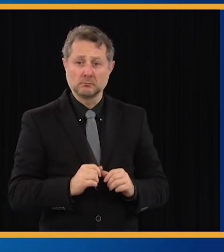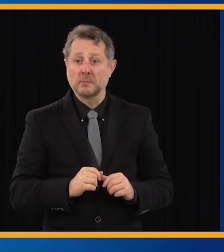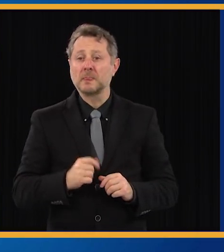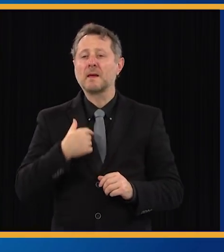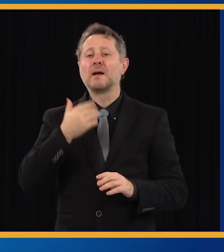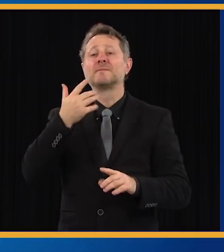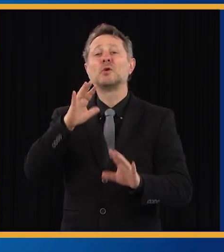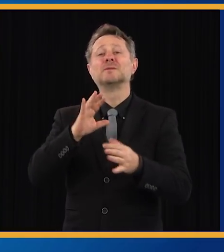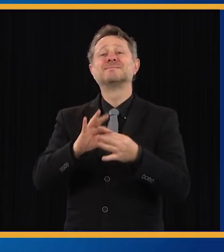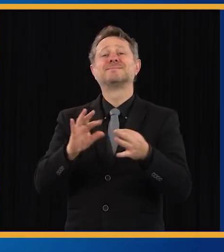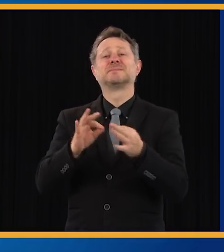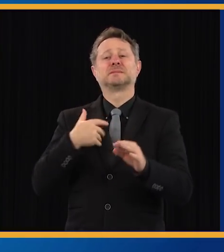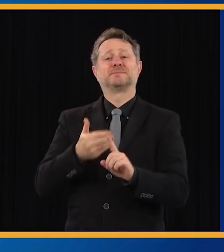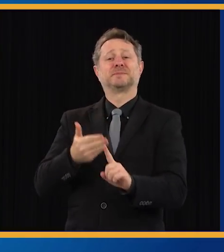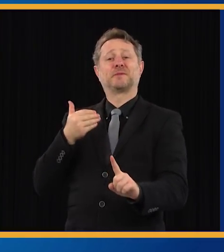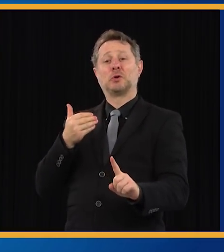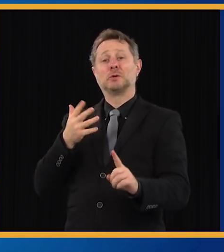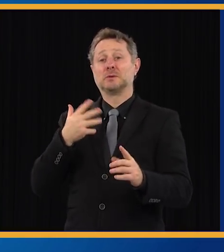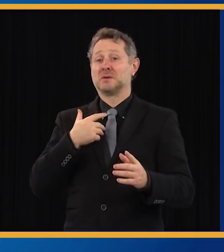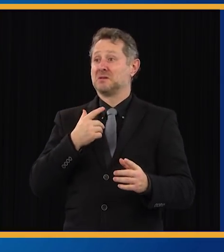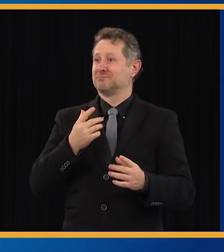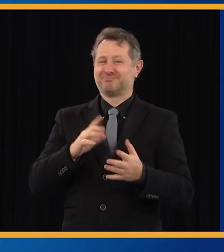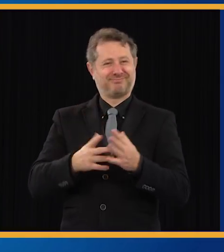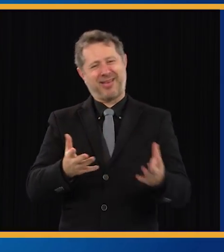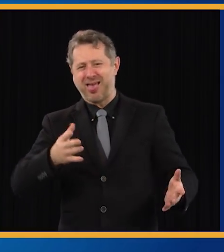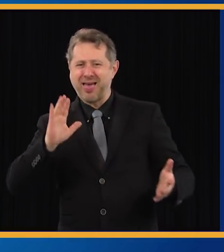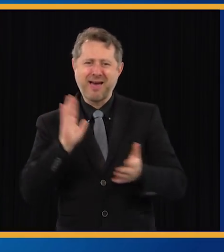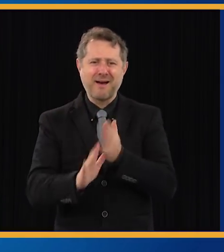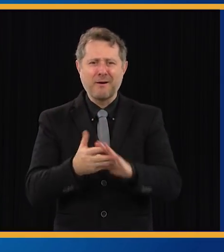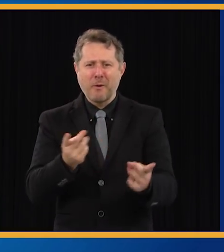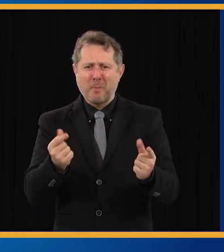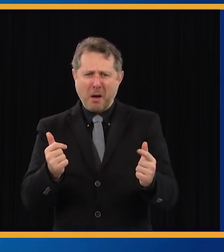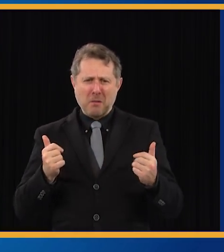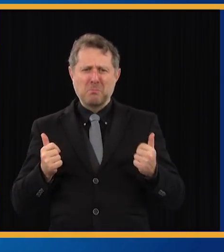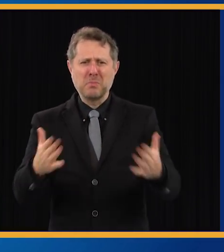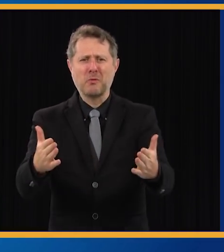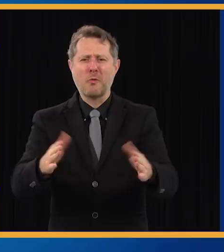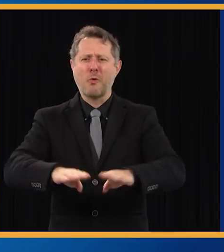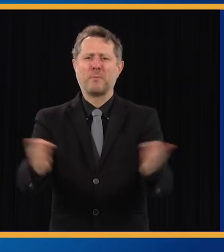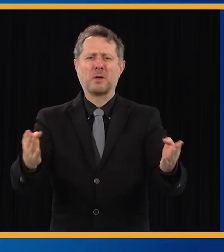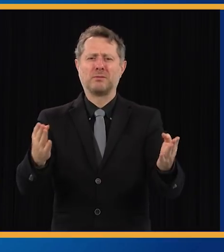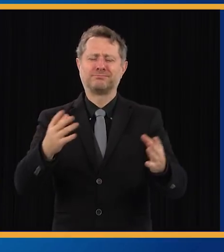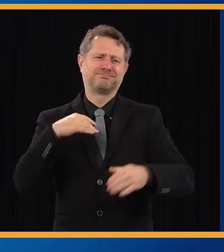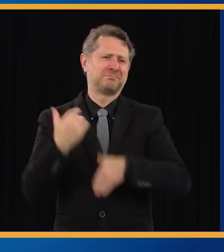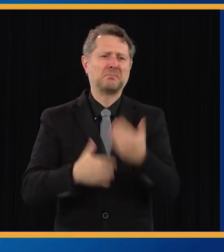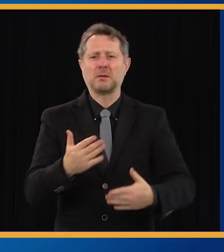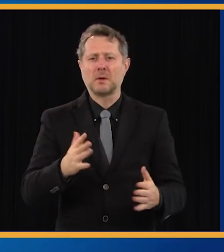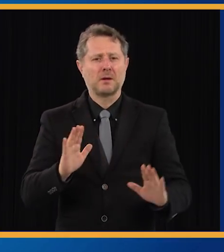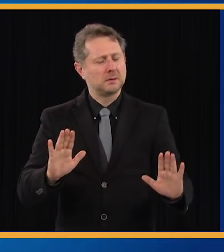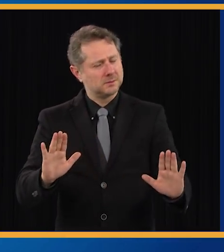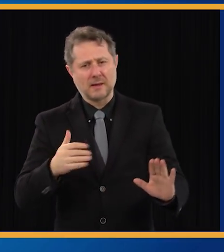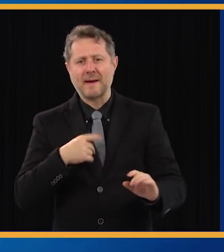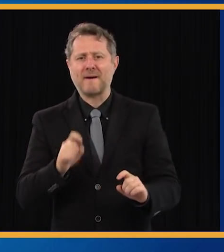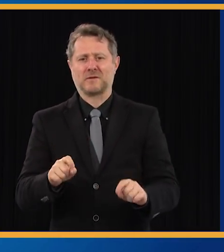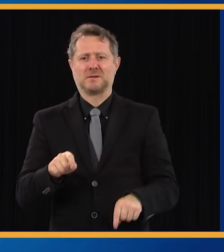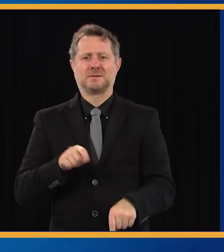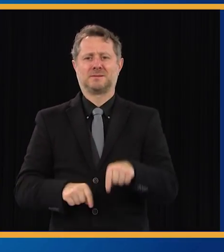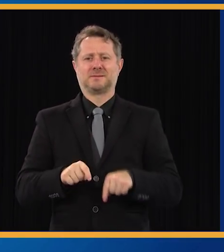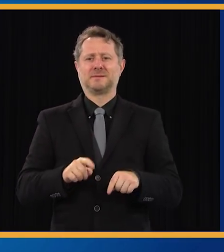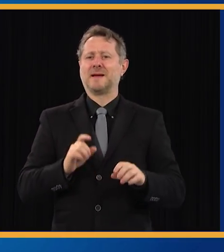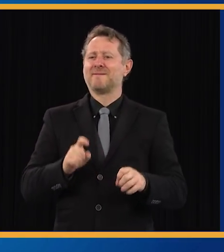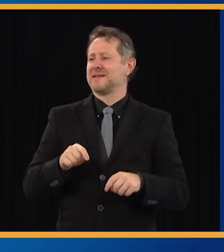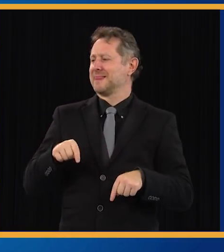light switch where you flick a switch and everybody goes back to doing what they're doing. We have to take these circumstances